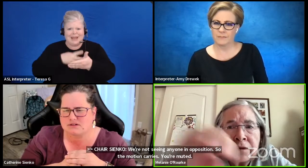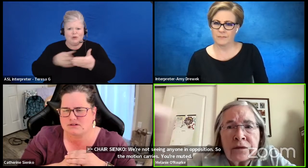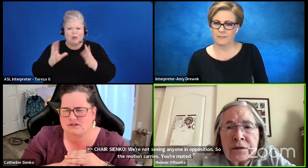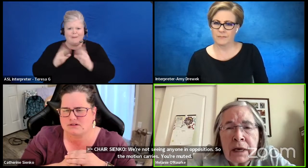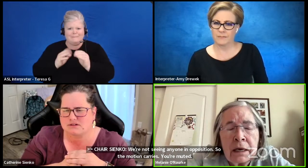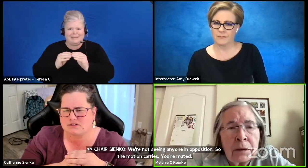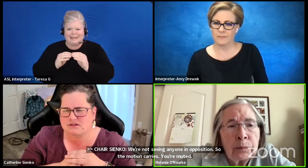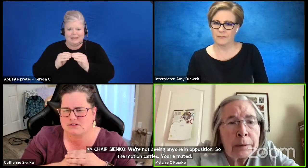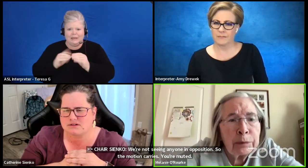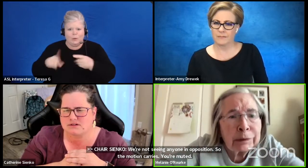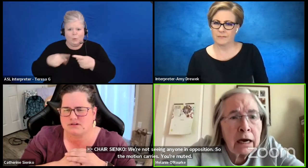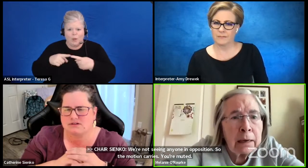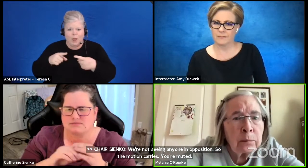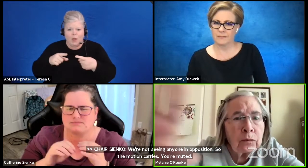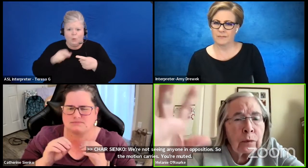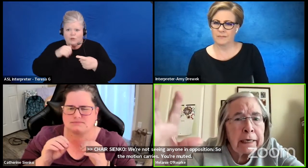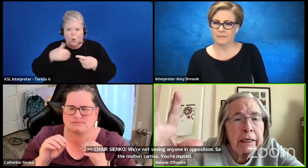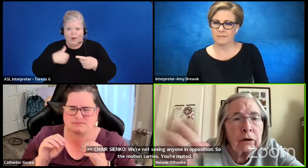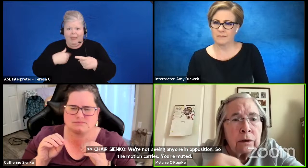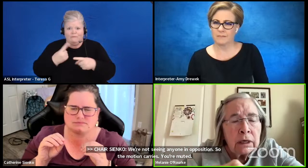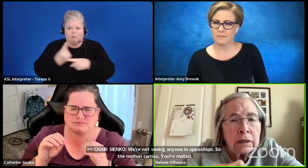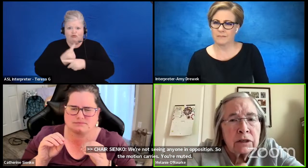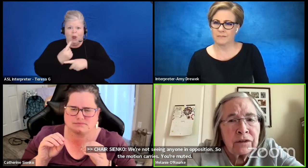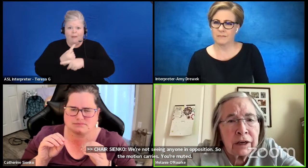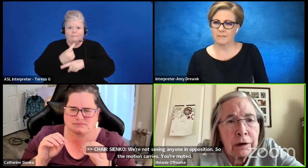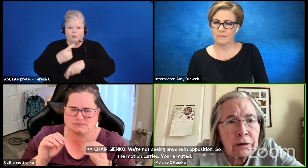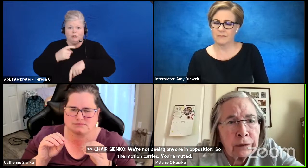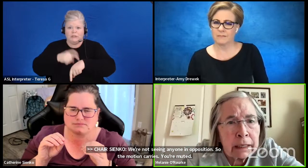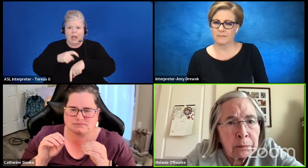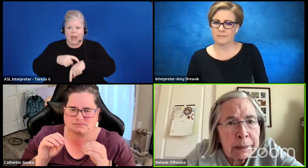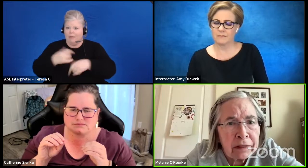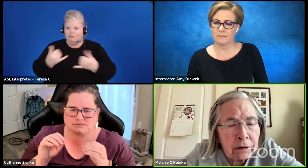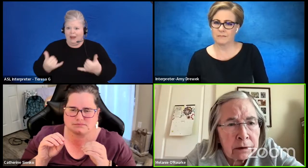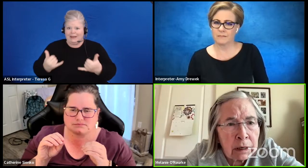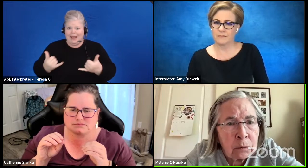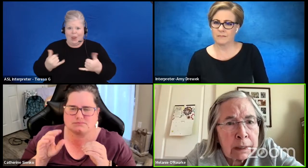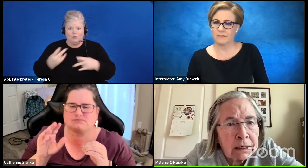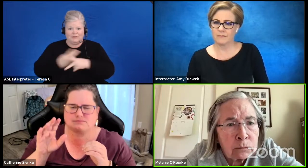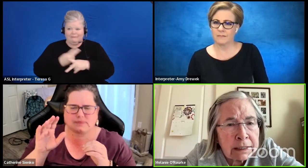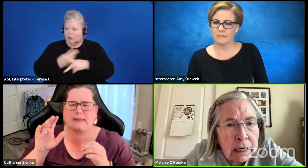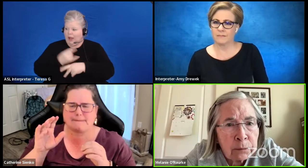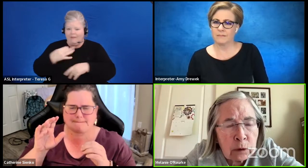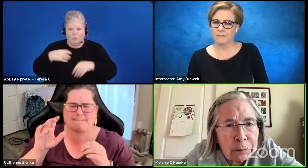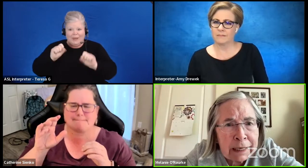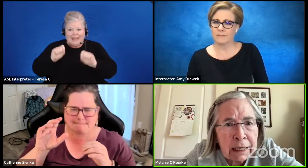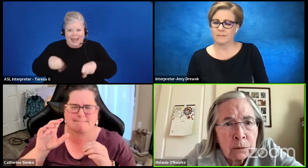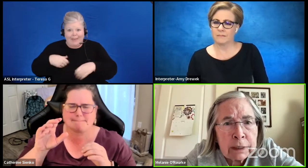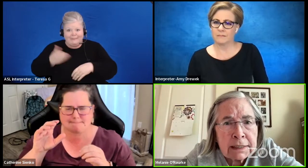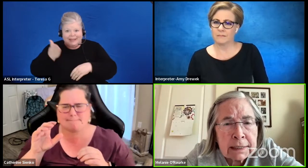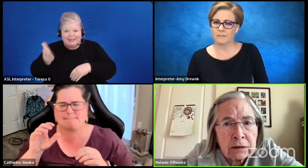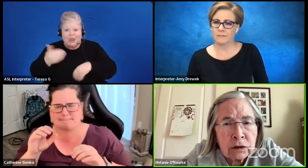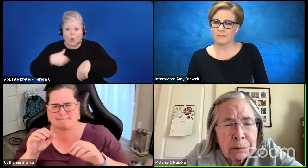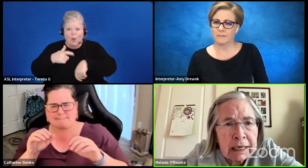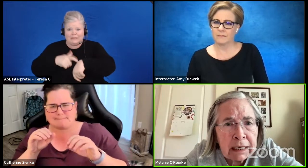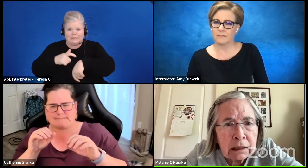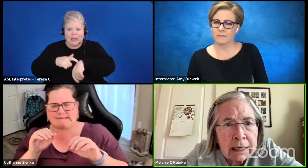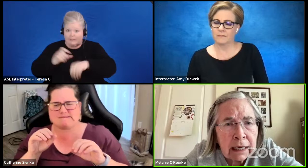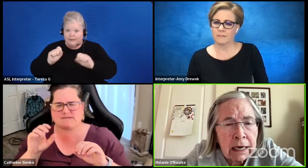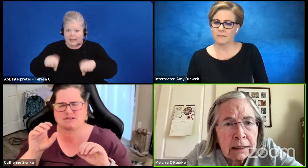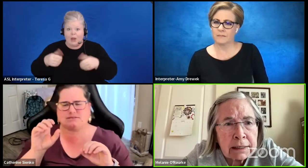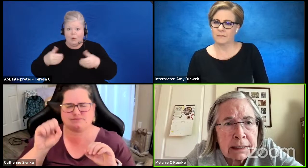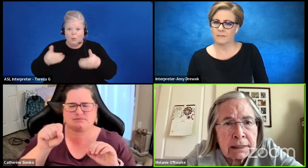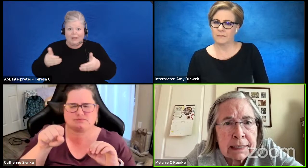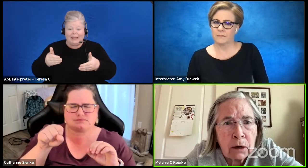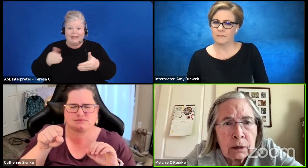don't have proper time right here to figure out if we can be there? And what time will it be? Can't we schedule a meeting